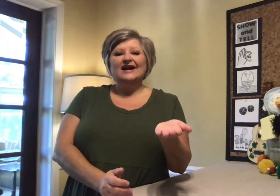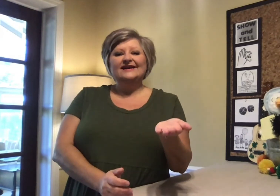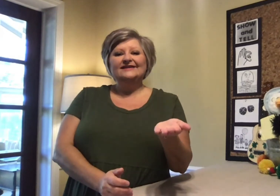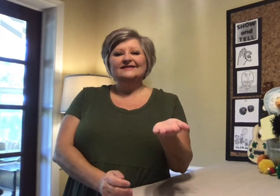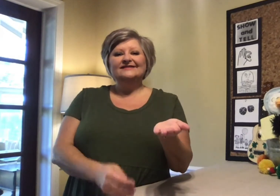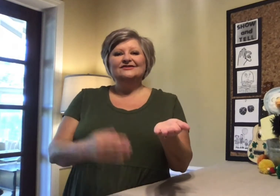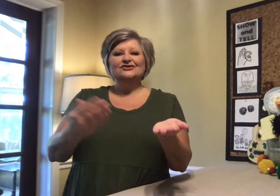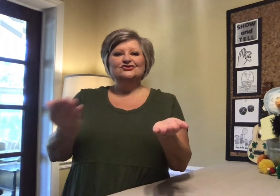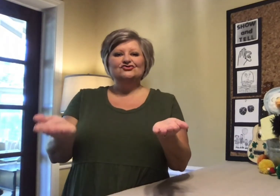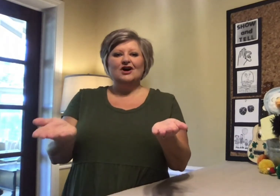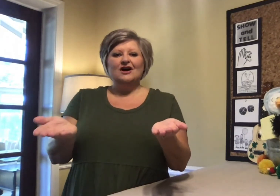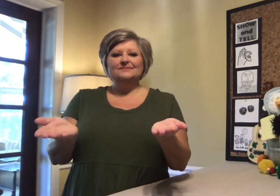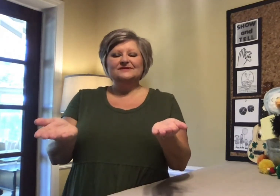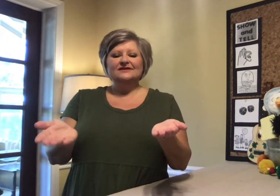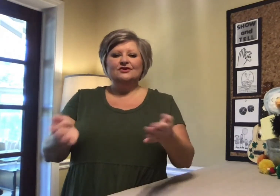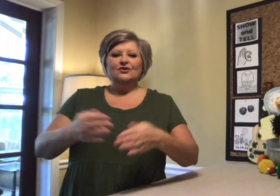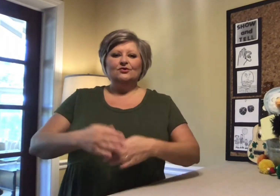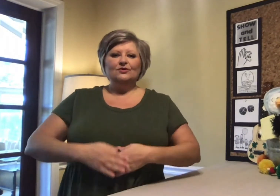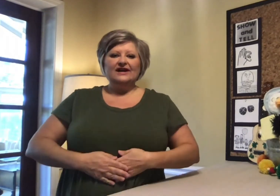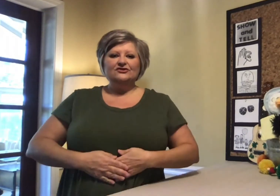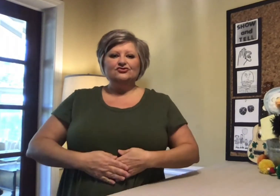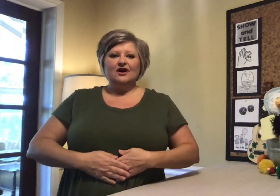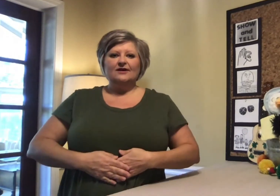Rain, drops, raindrops.